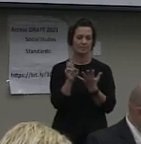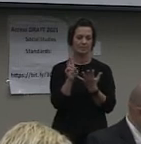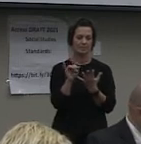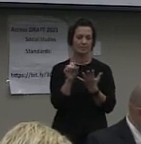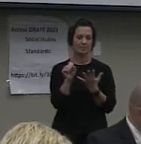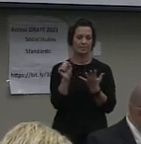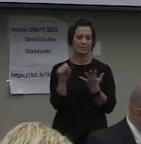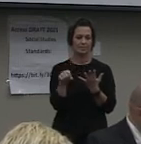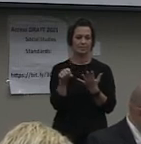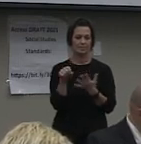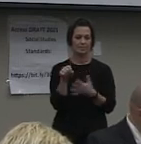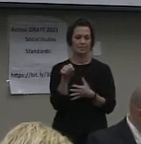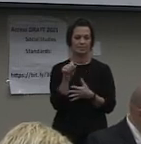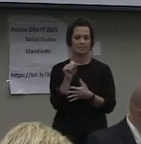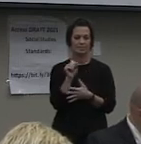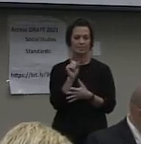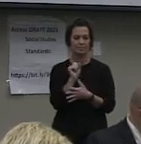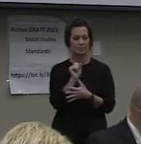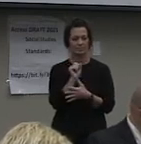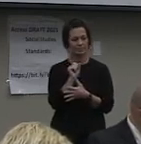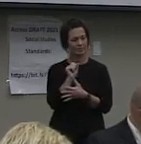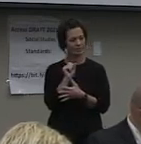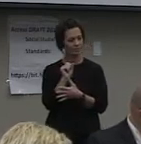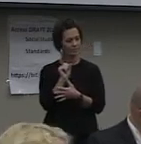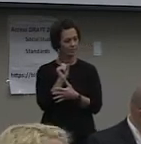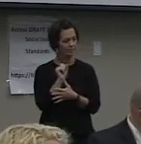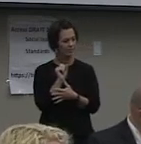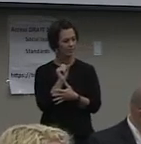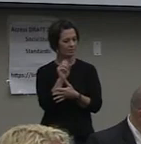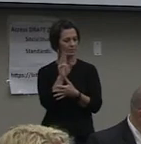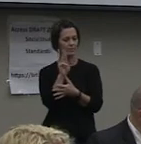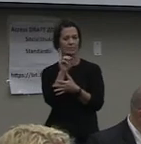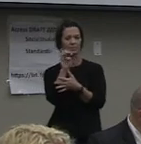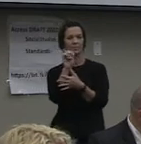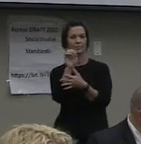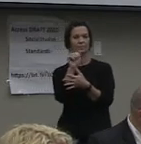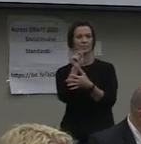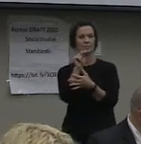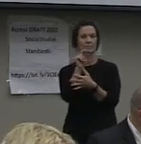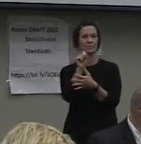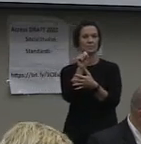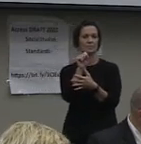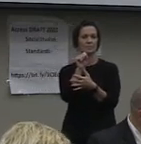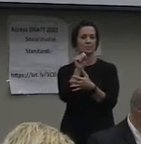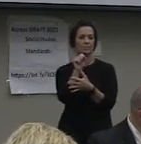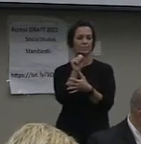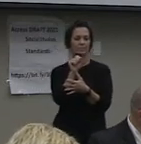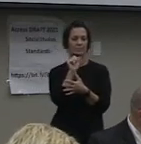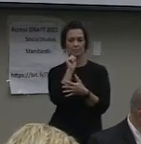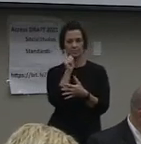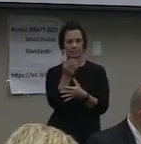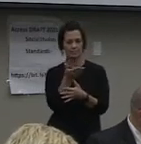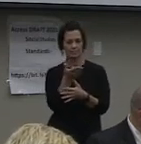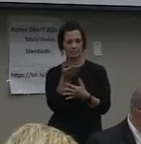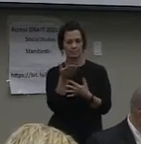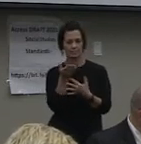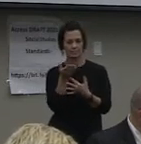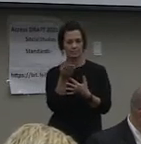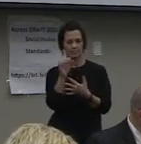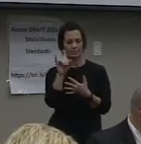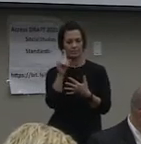Yes. Julianne U. Lewis votes yes. Nicole Means? Nicole Means is not in attendance.